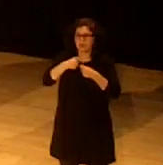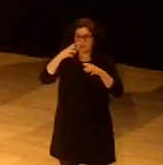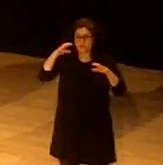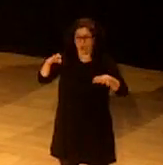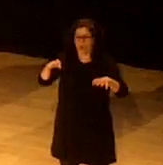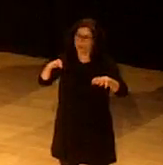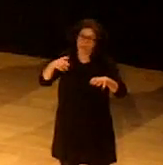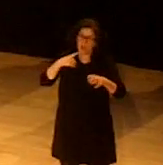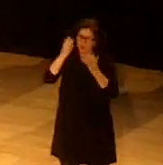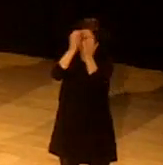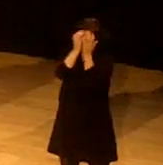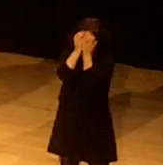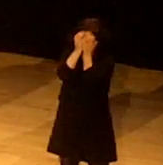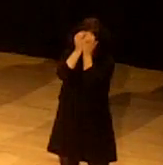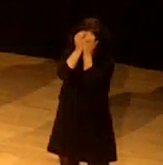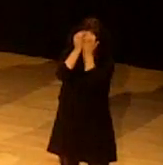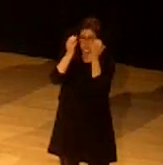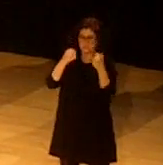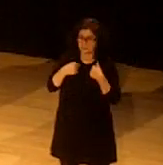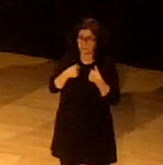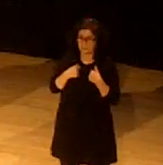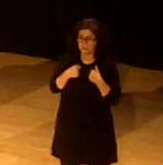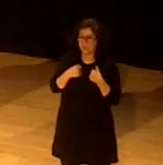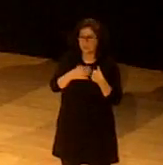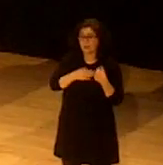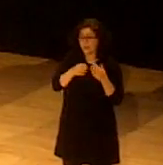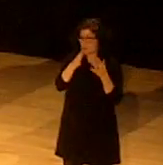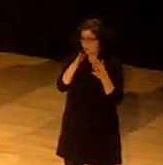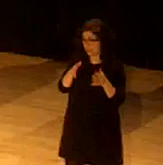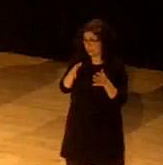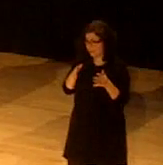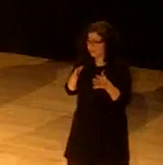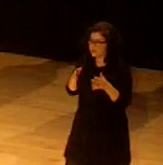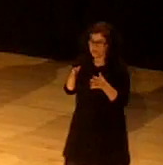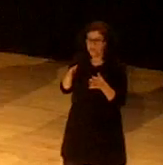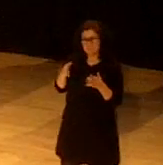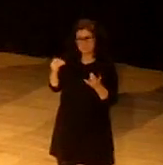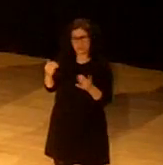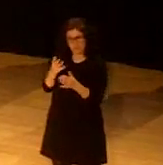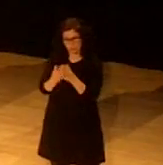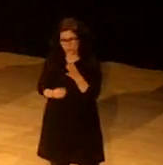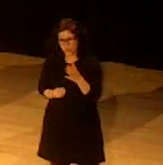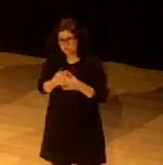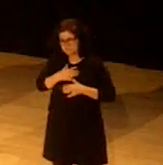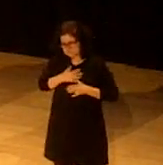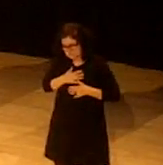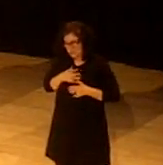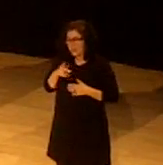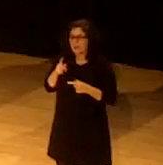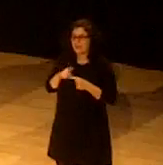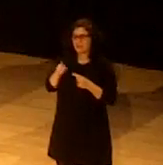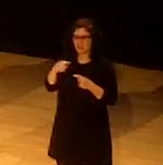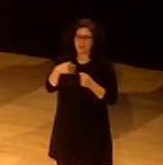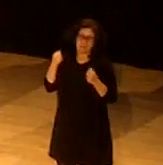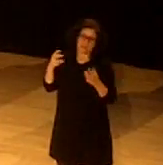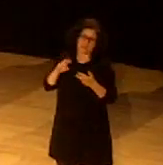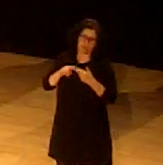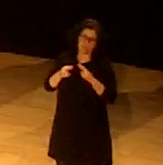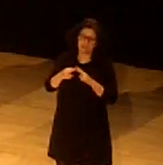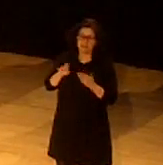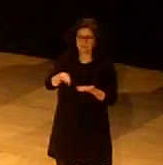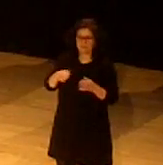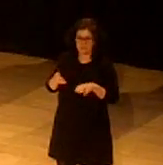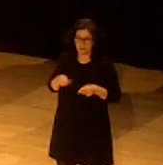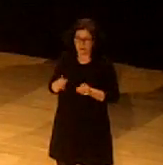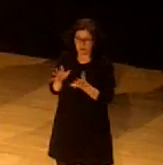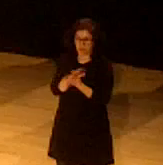up with that. My grandmother, may she rest in peace, who had a lot of relatives that were killed in the Holocaust,